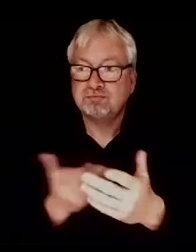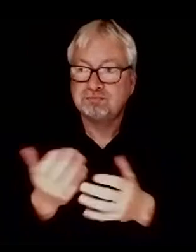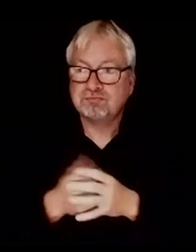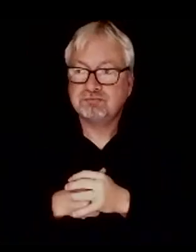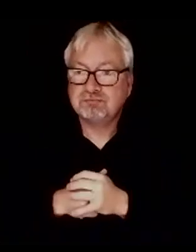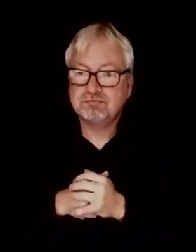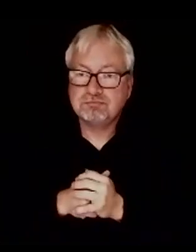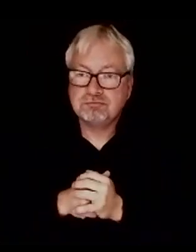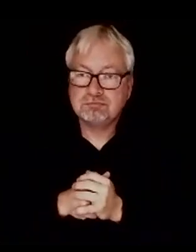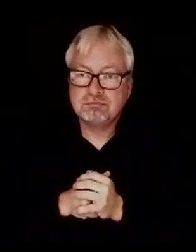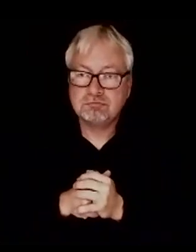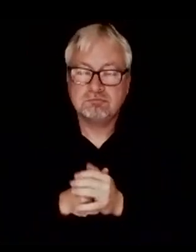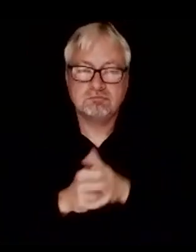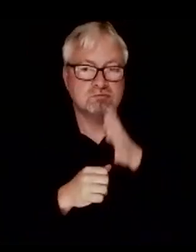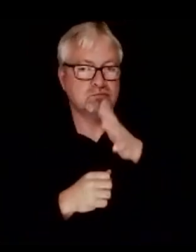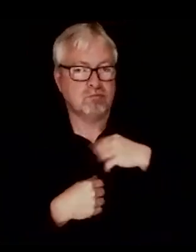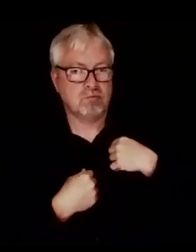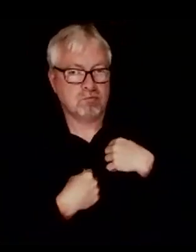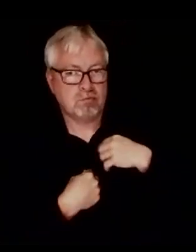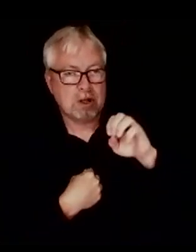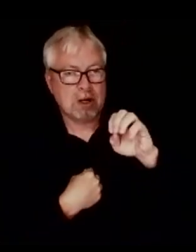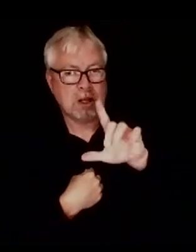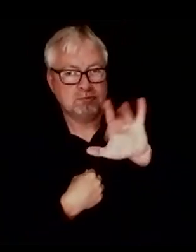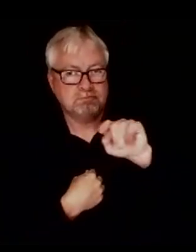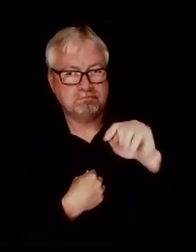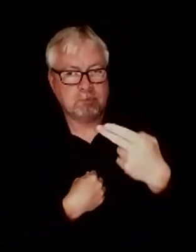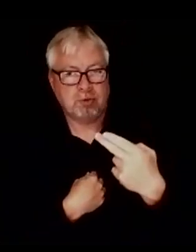with Minnesota Public Radio. Your line is open.